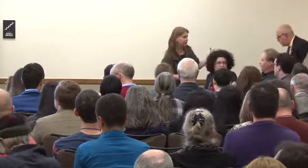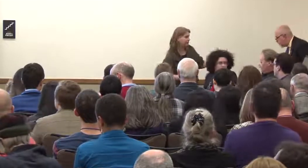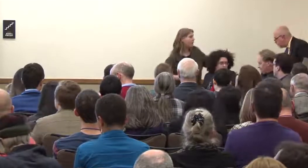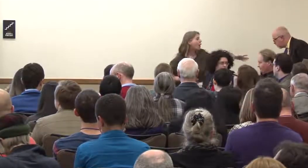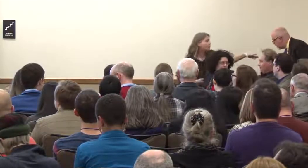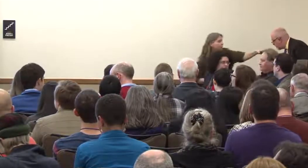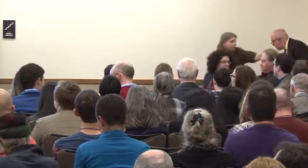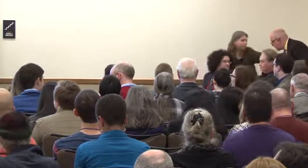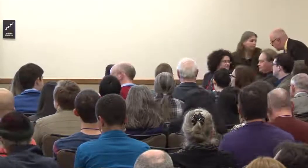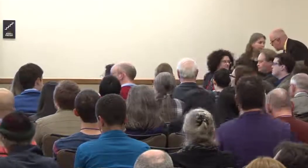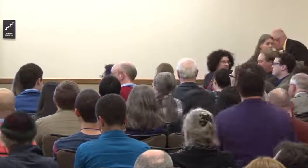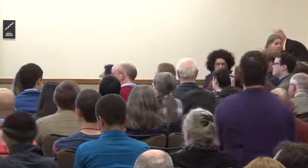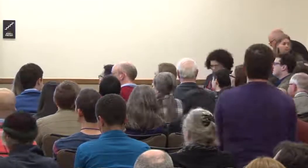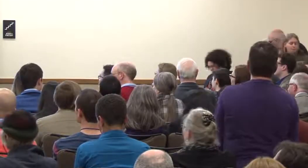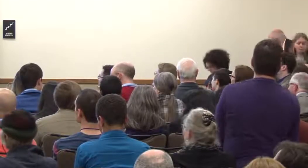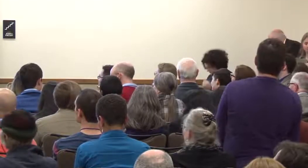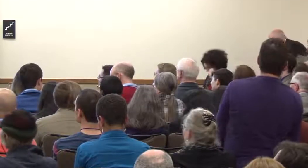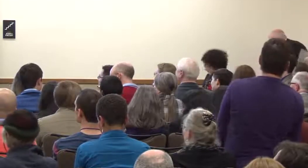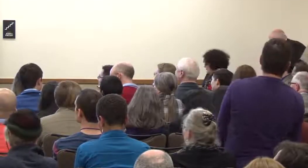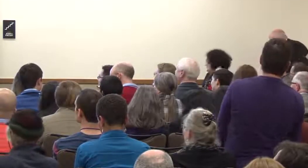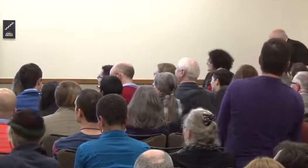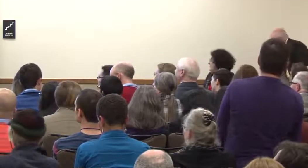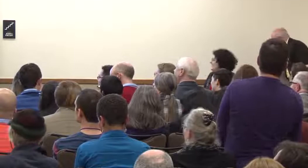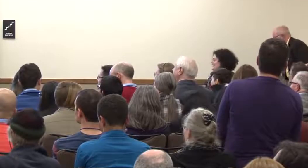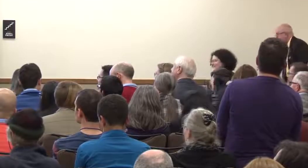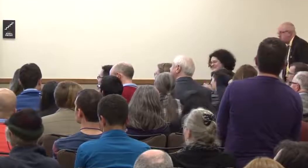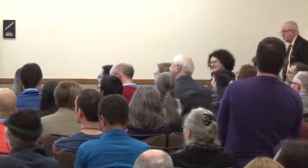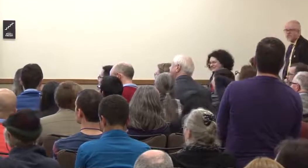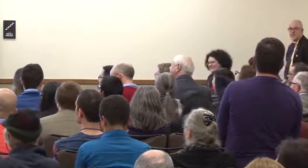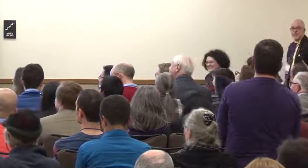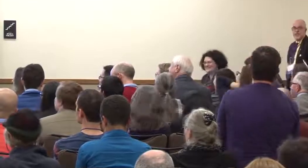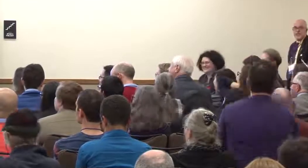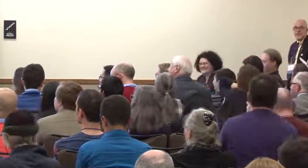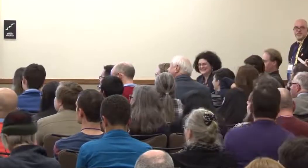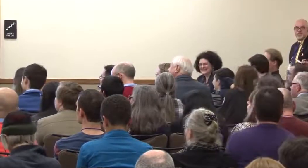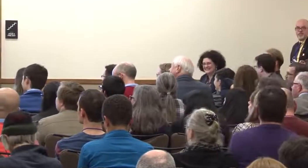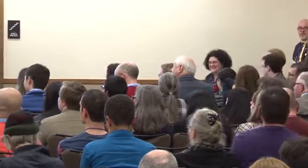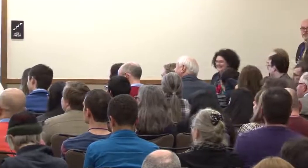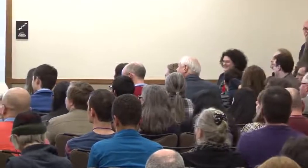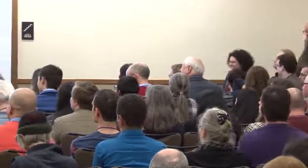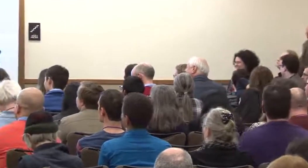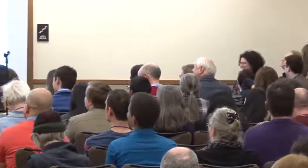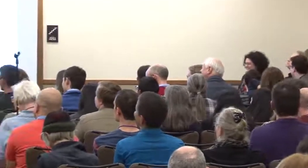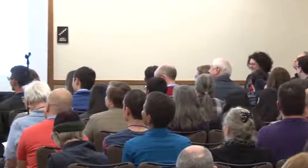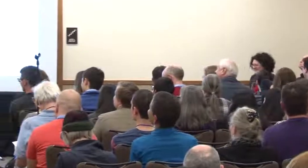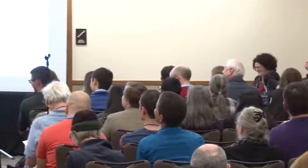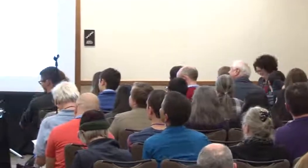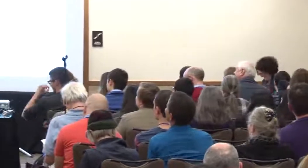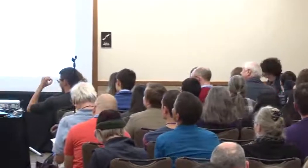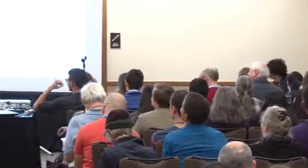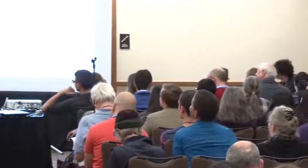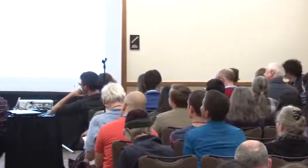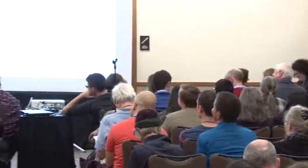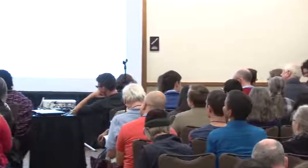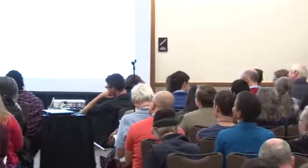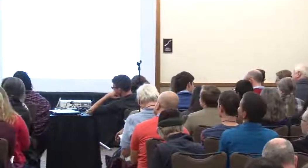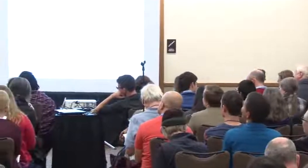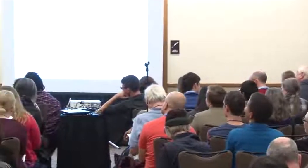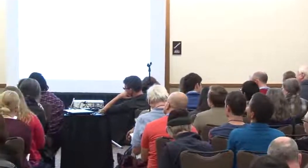Okay. By the way, folks, I didn't introduce myself. I'm John McWhorter. I teach at Columbia University.